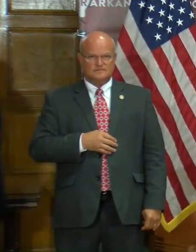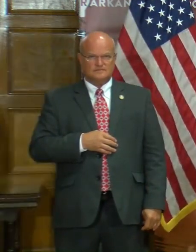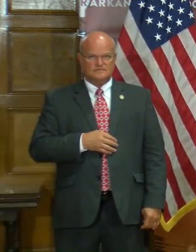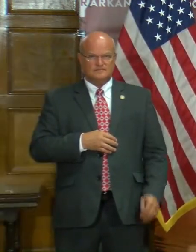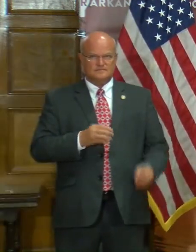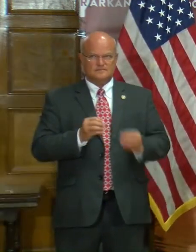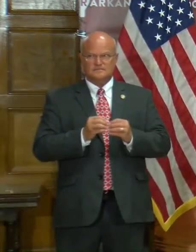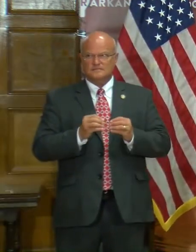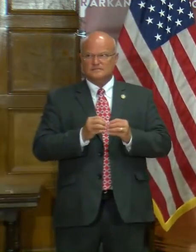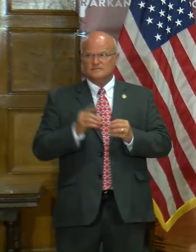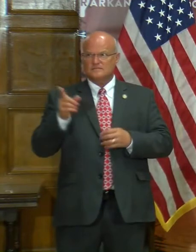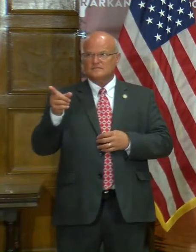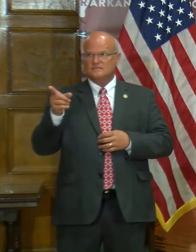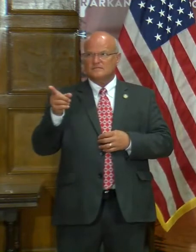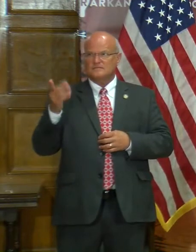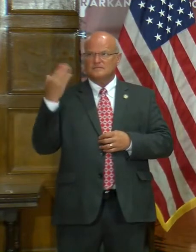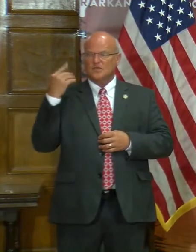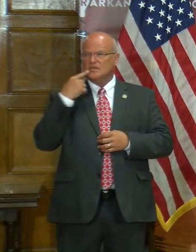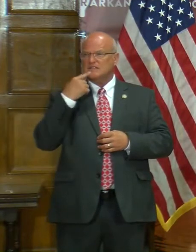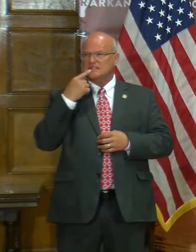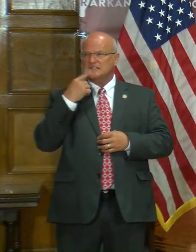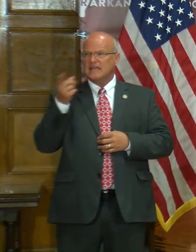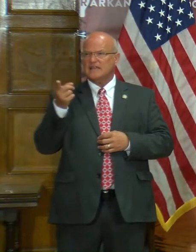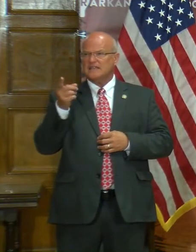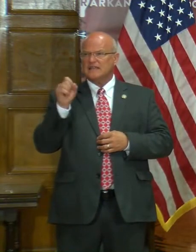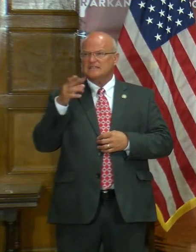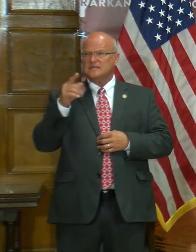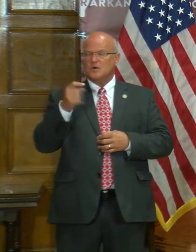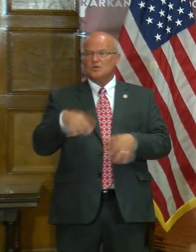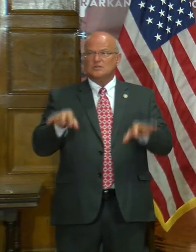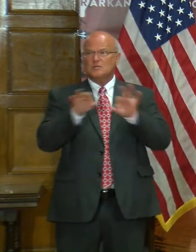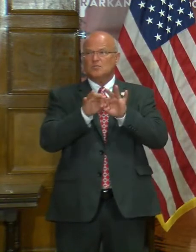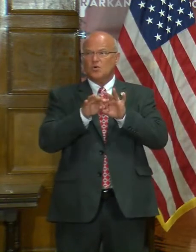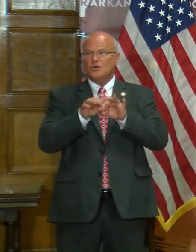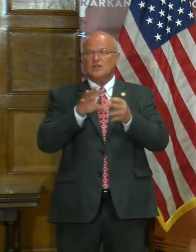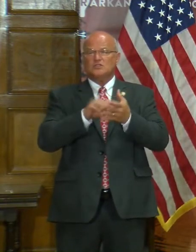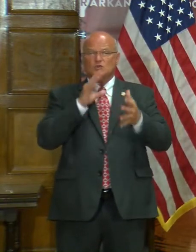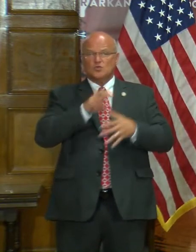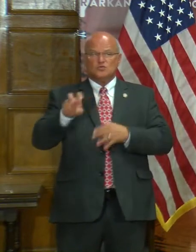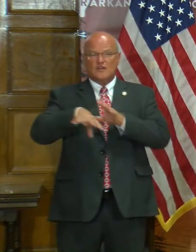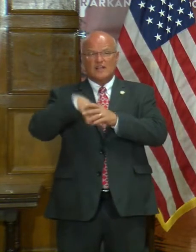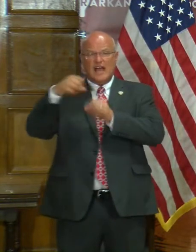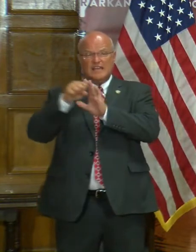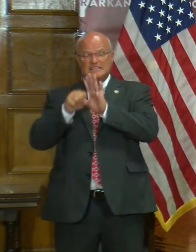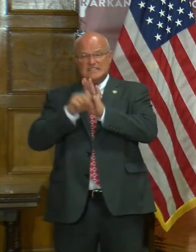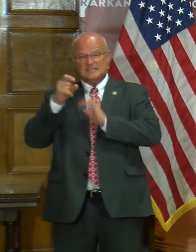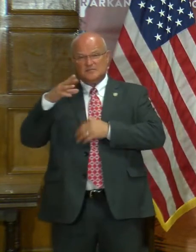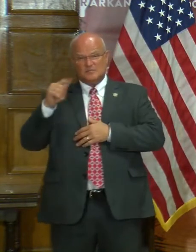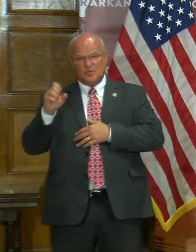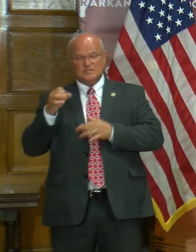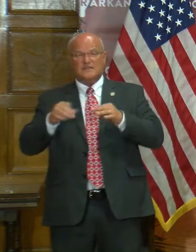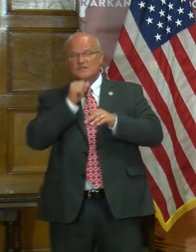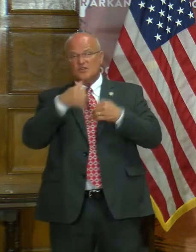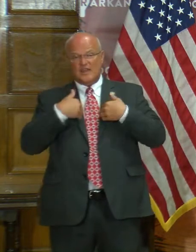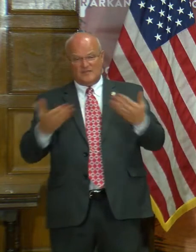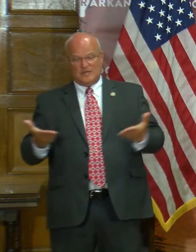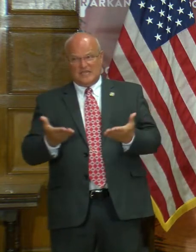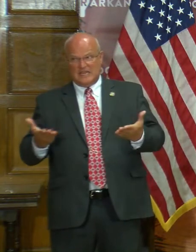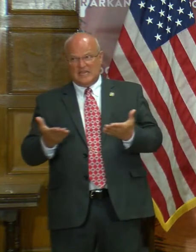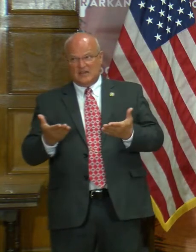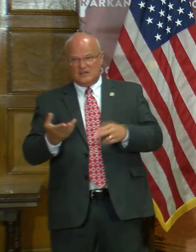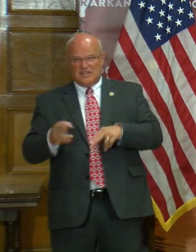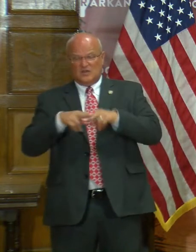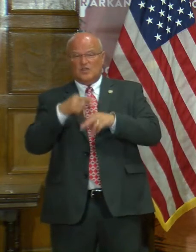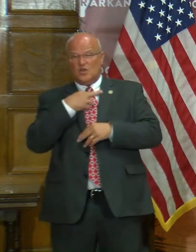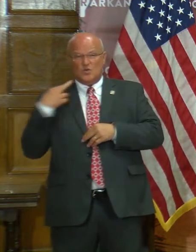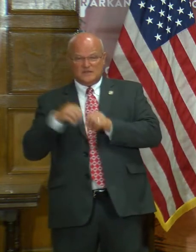Anything else? Governor, earlier you said sports are important and students will travel out of states for sports if we don't have them here, which